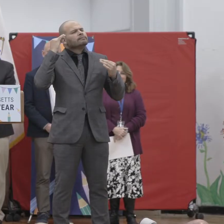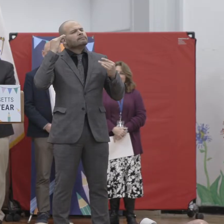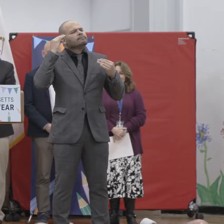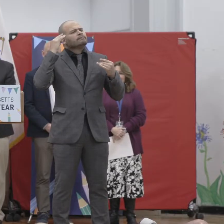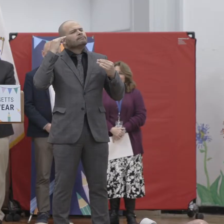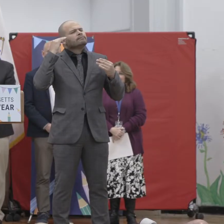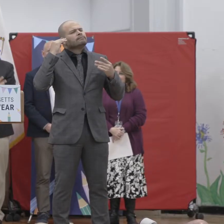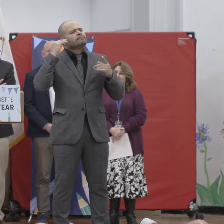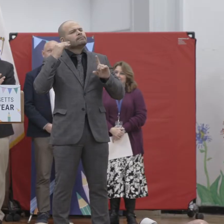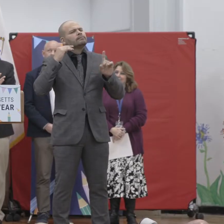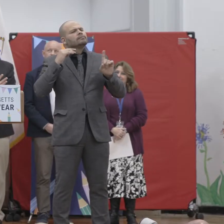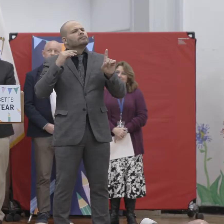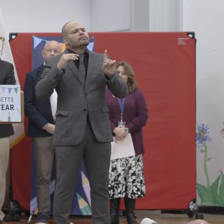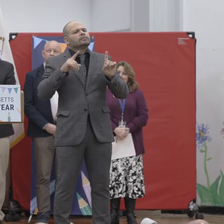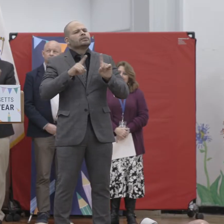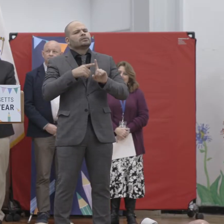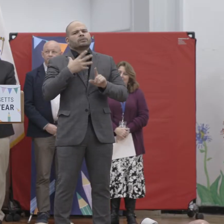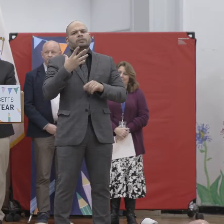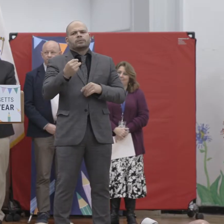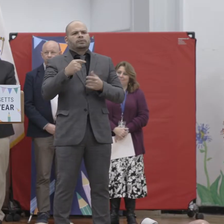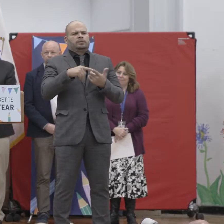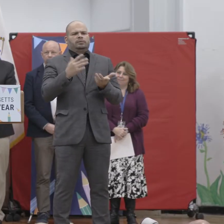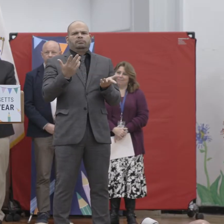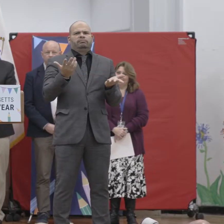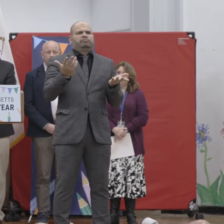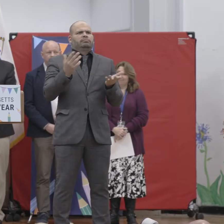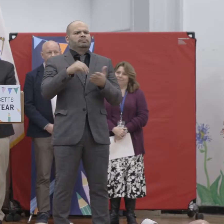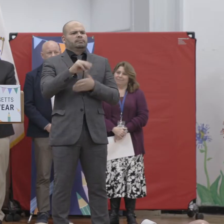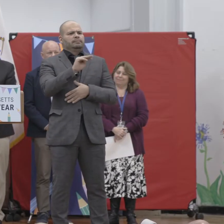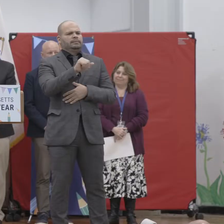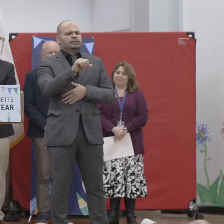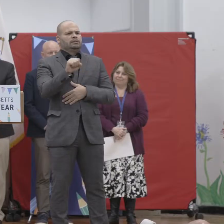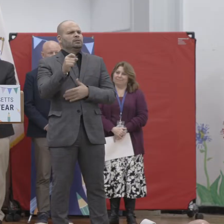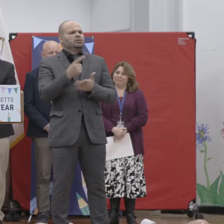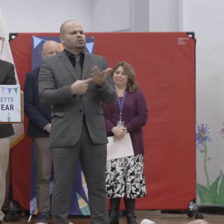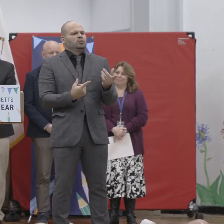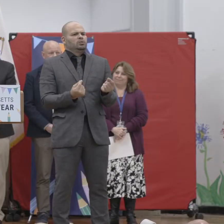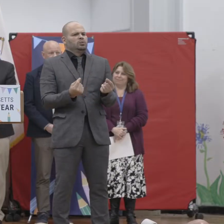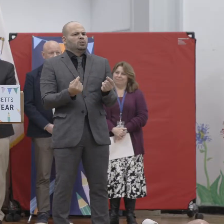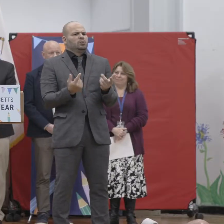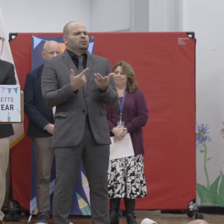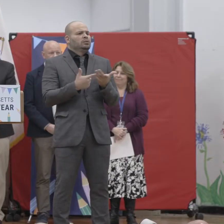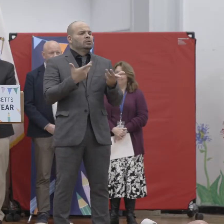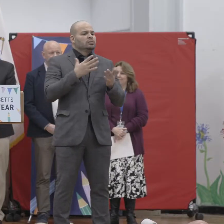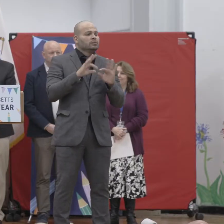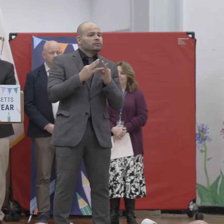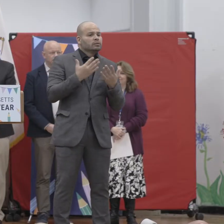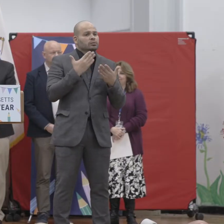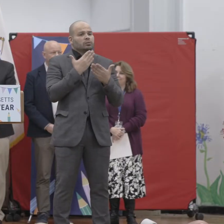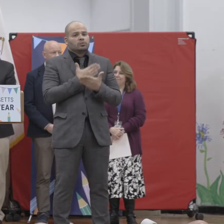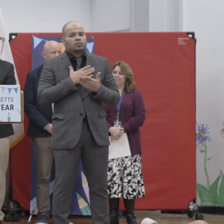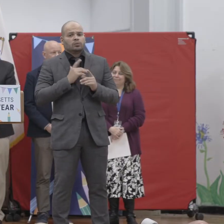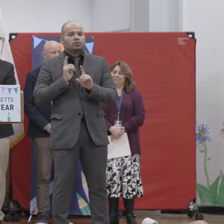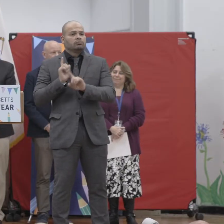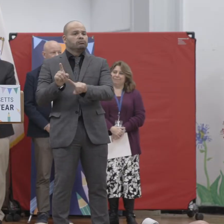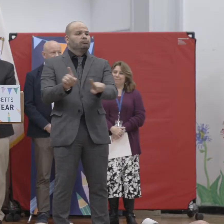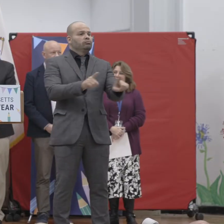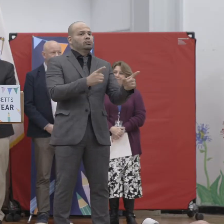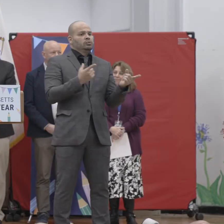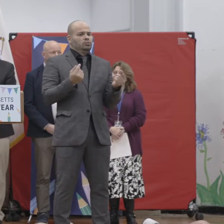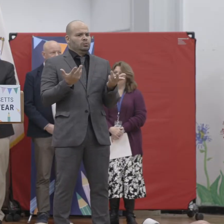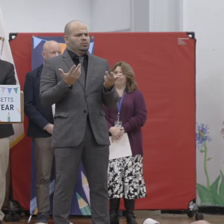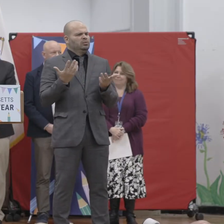the city, there's lots of different things that you do with your family, lots of different experiences that you have. The